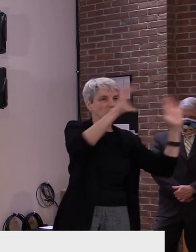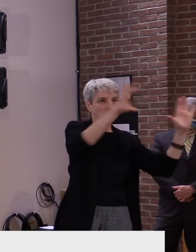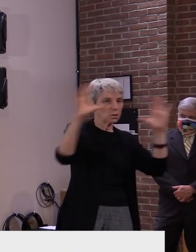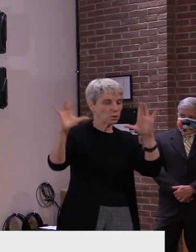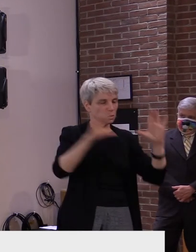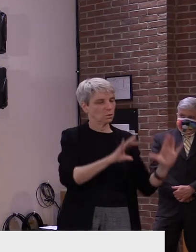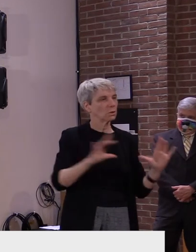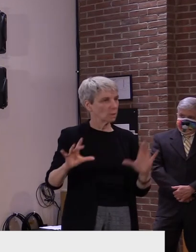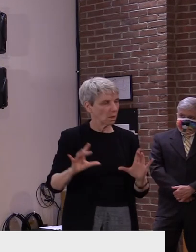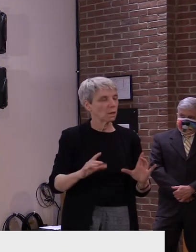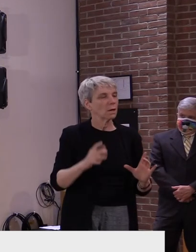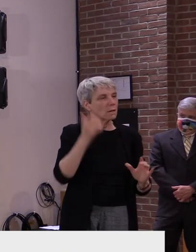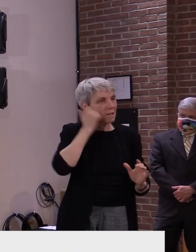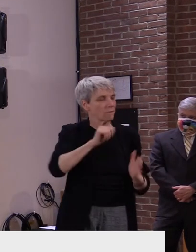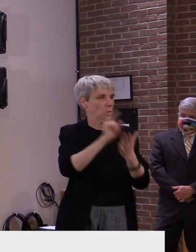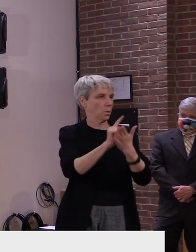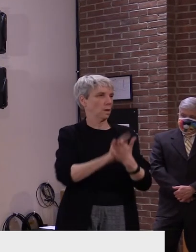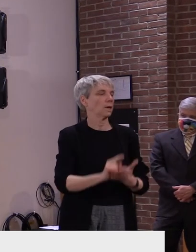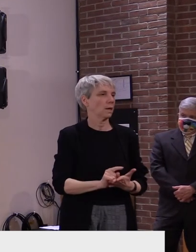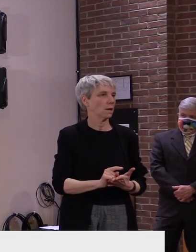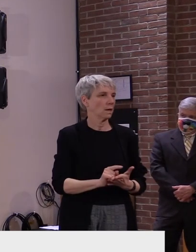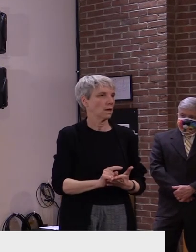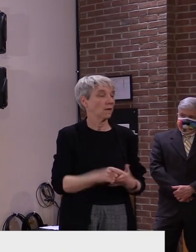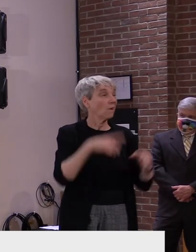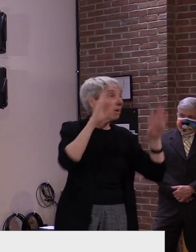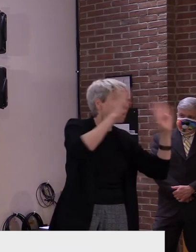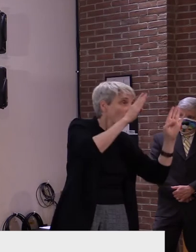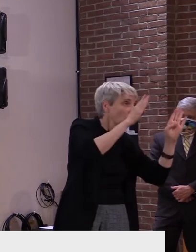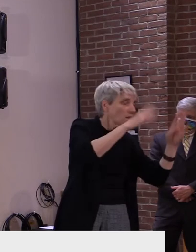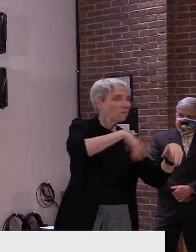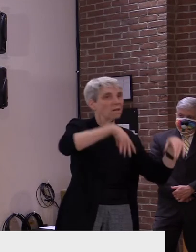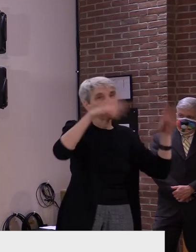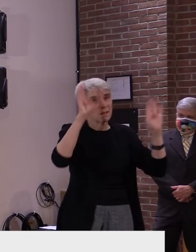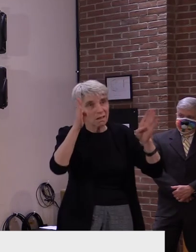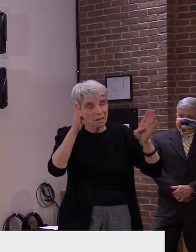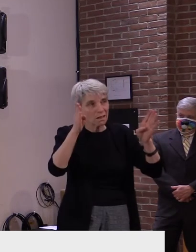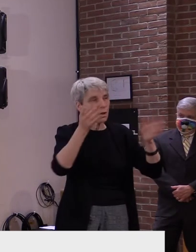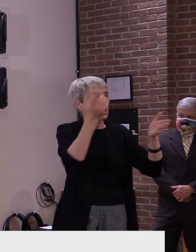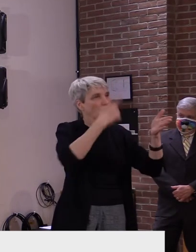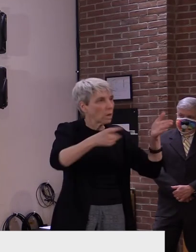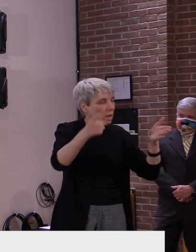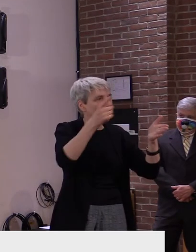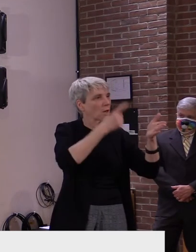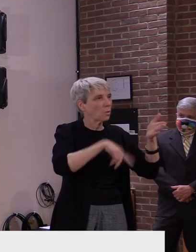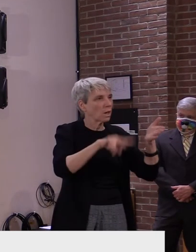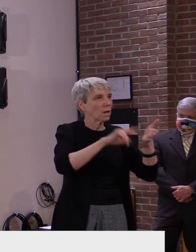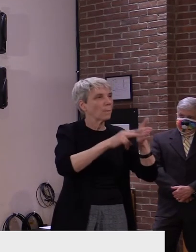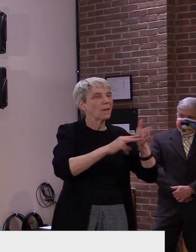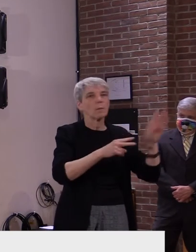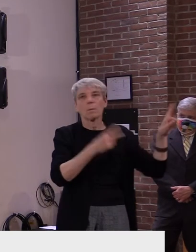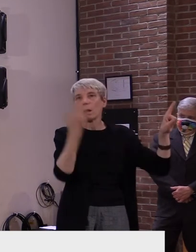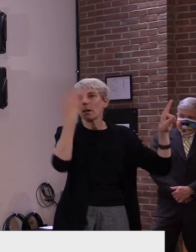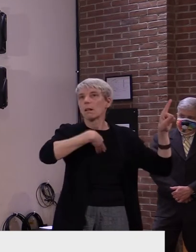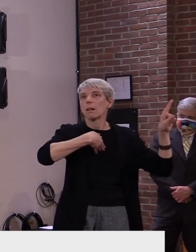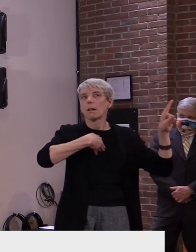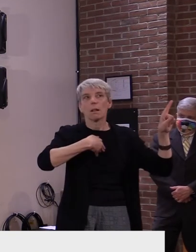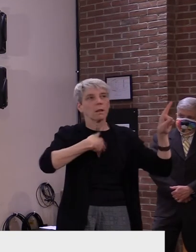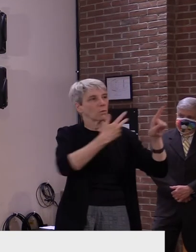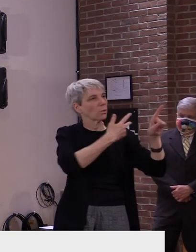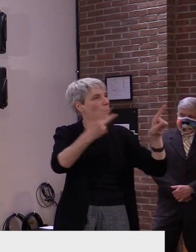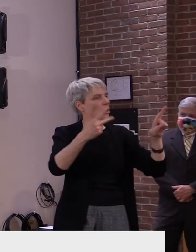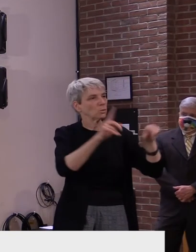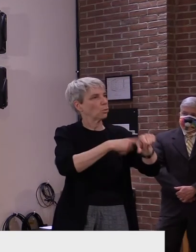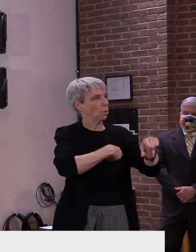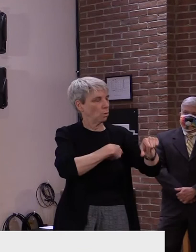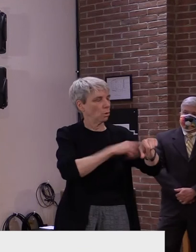particular place so i i think we can devise a strategy that will go statewide and selectively